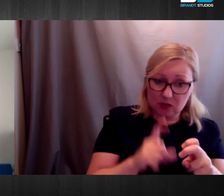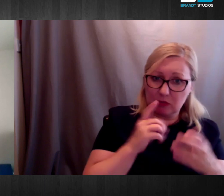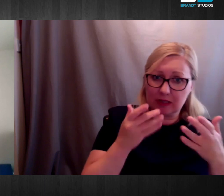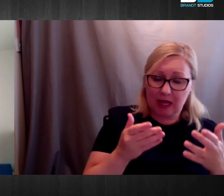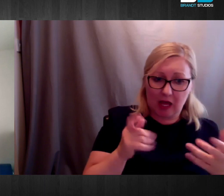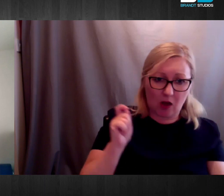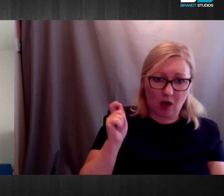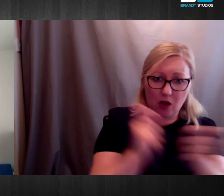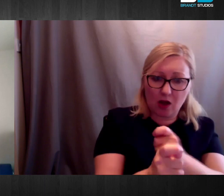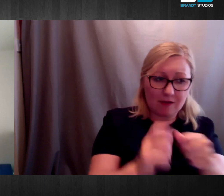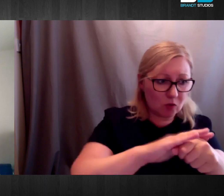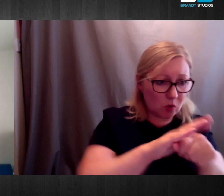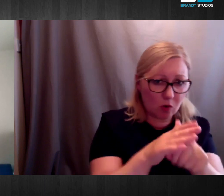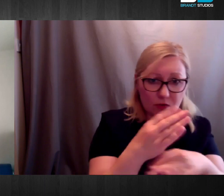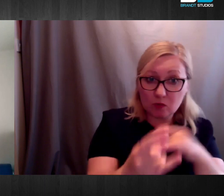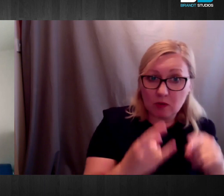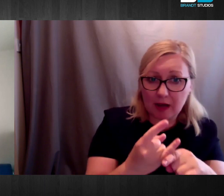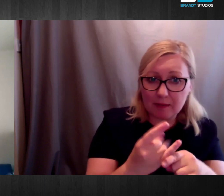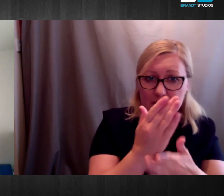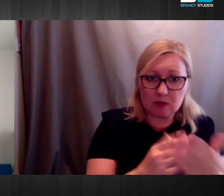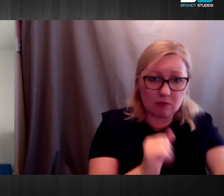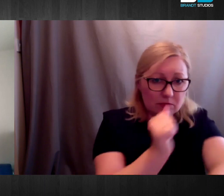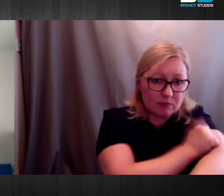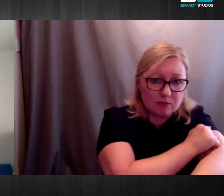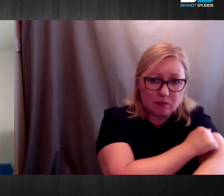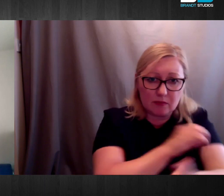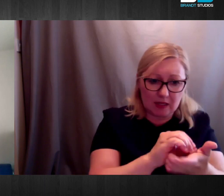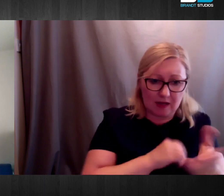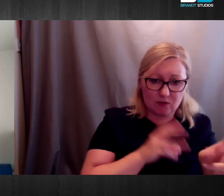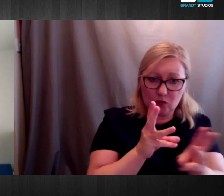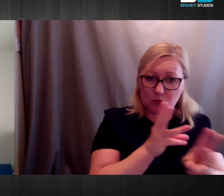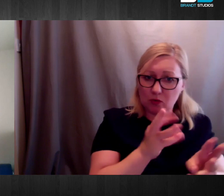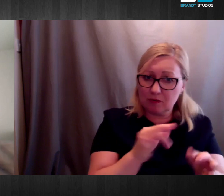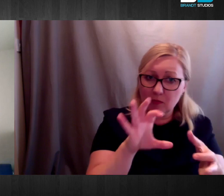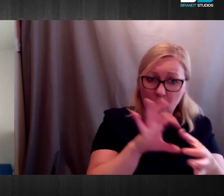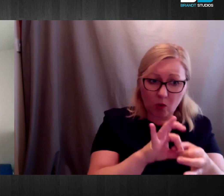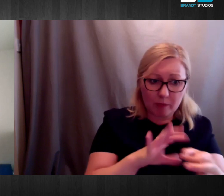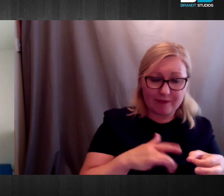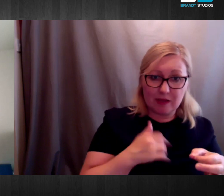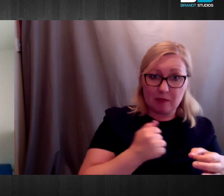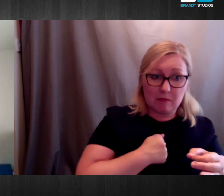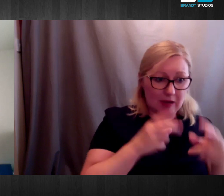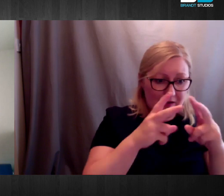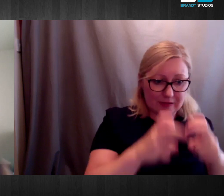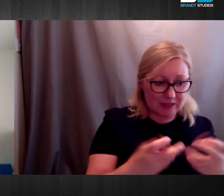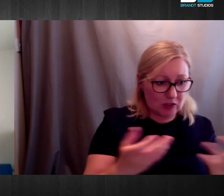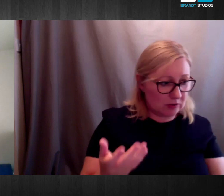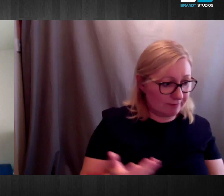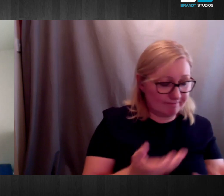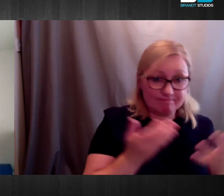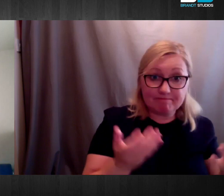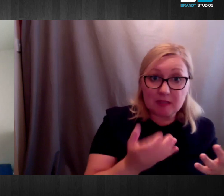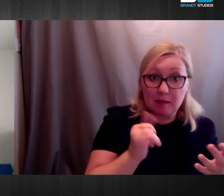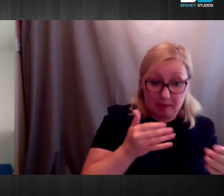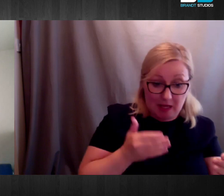home and can do sort of productive work for a number of weeks, write papers, reports,